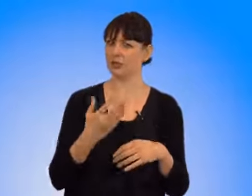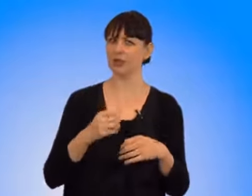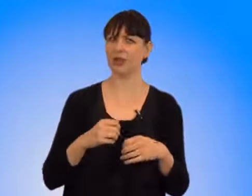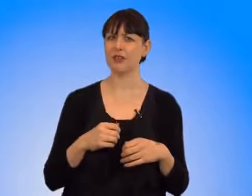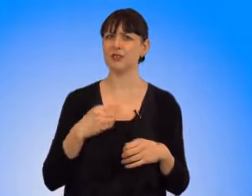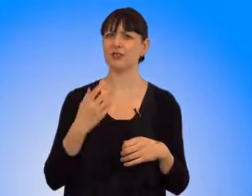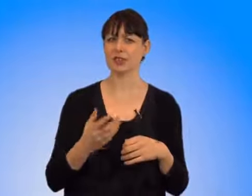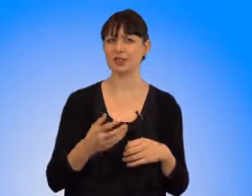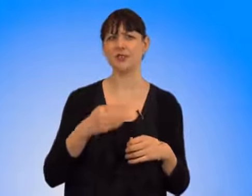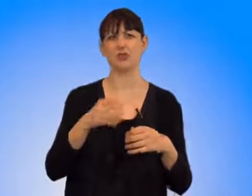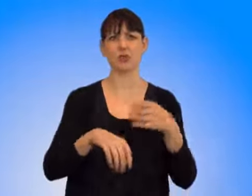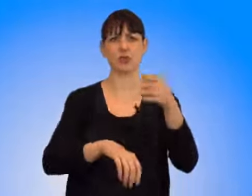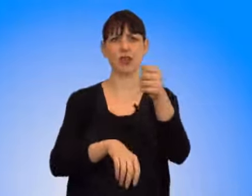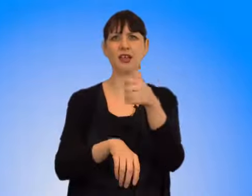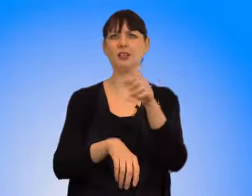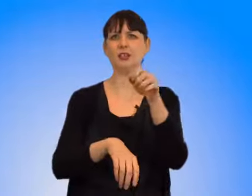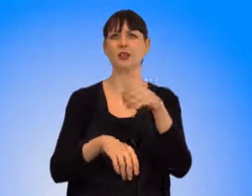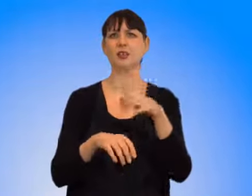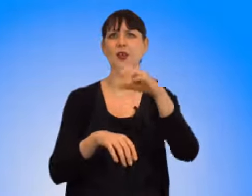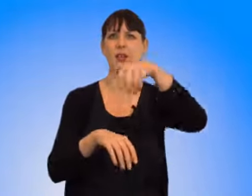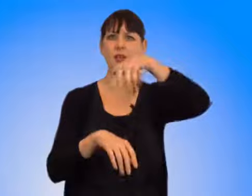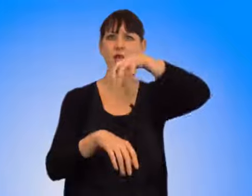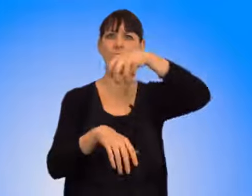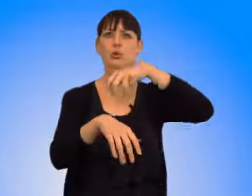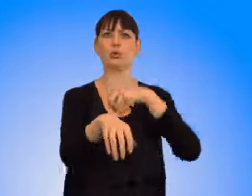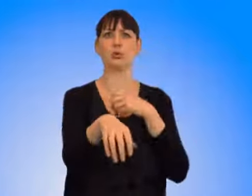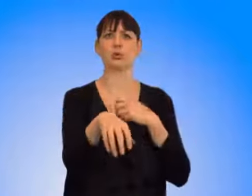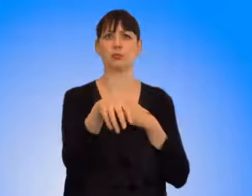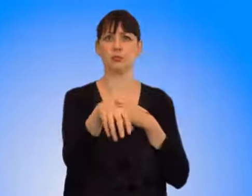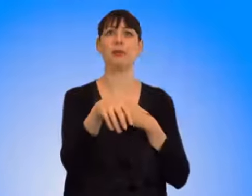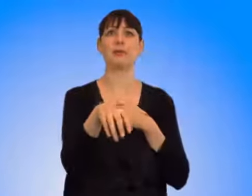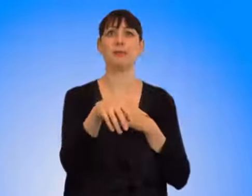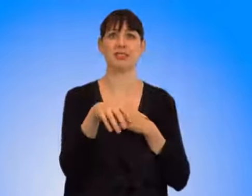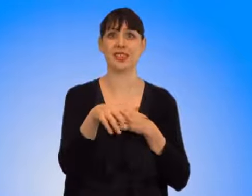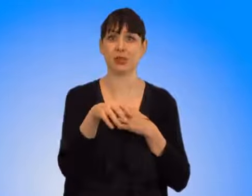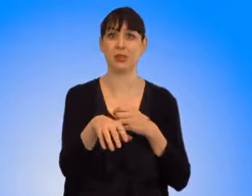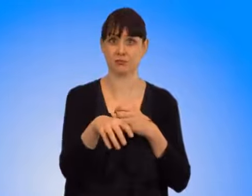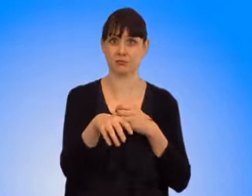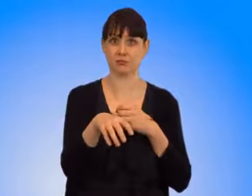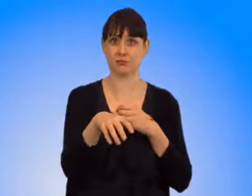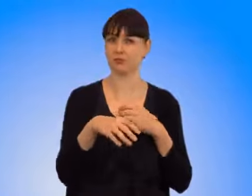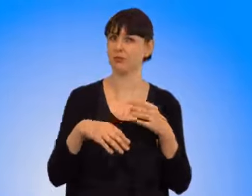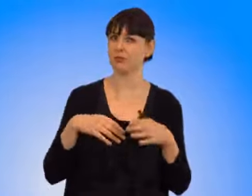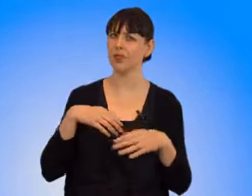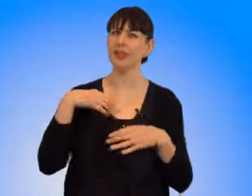best advice is to put your hand under very cold water for about 10 minutes.